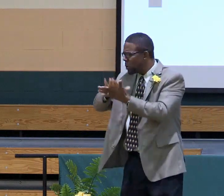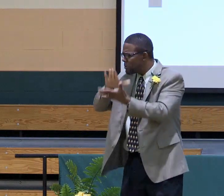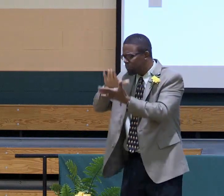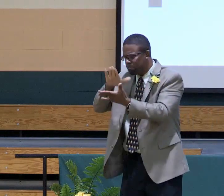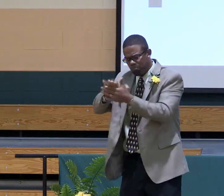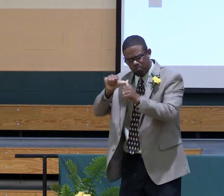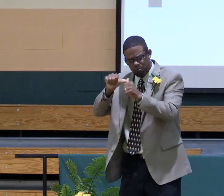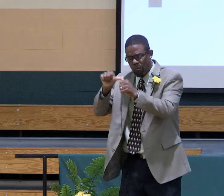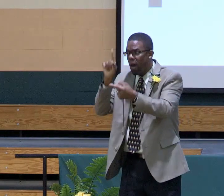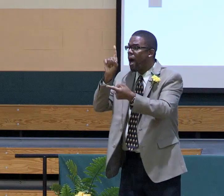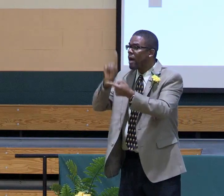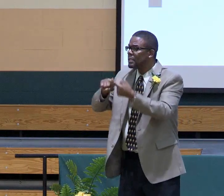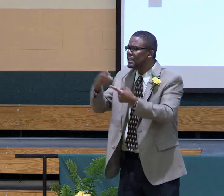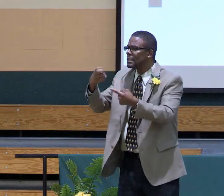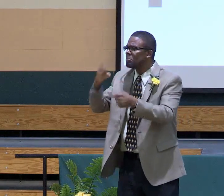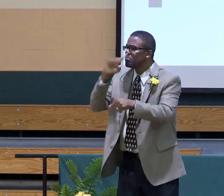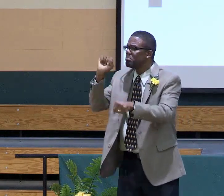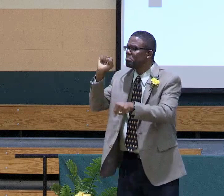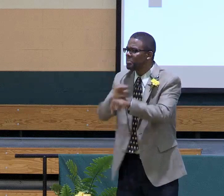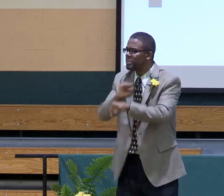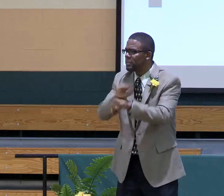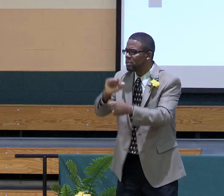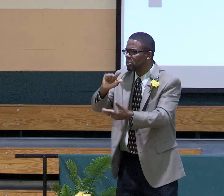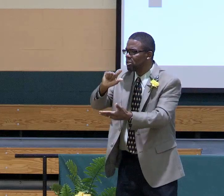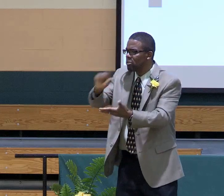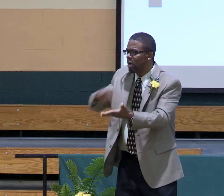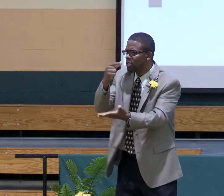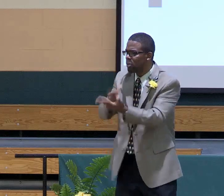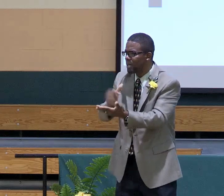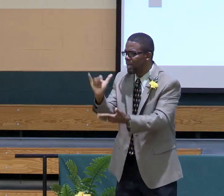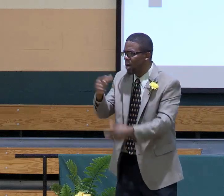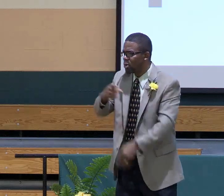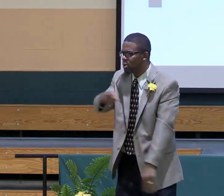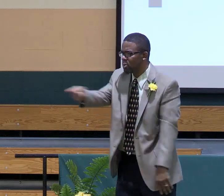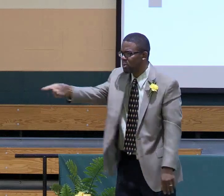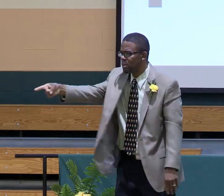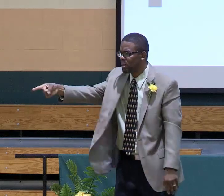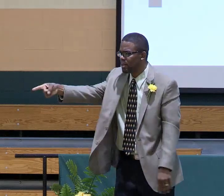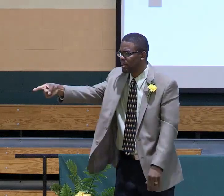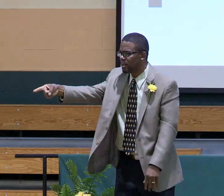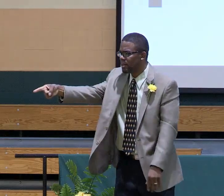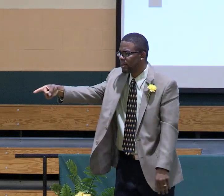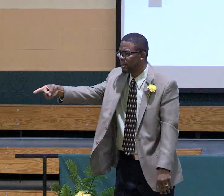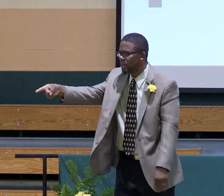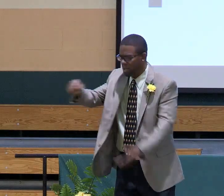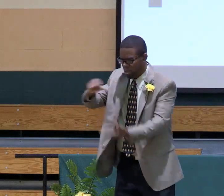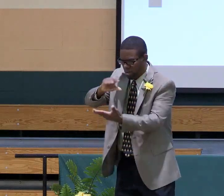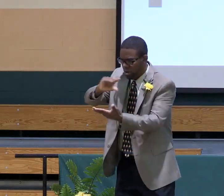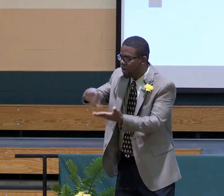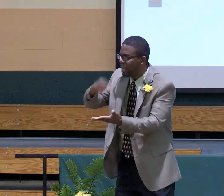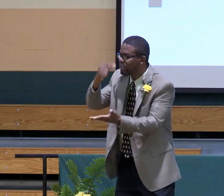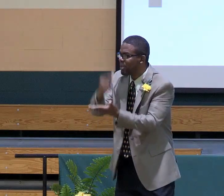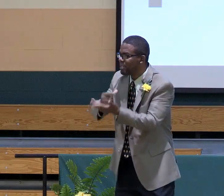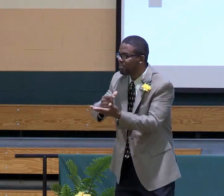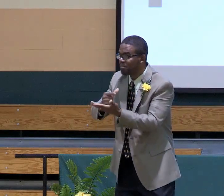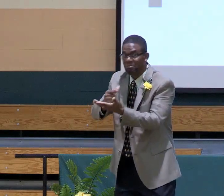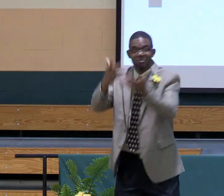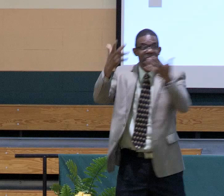He went to school, kept going to school, until he finally graduated, just like you're graduating today. He